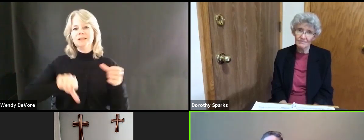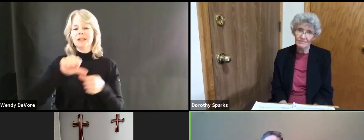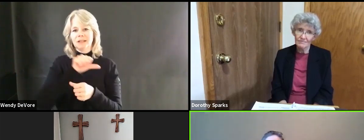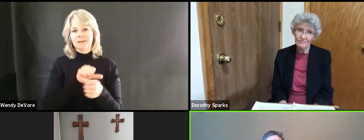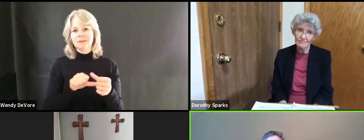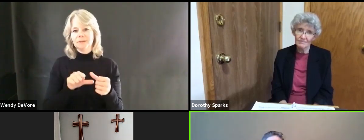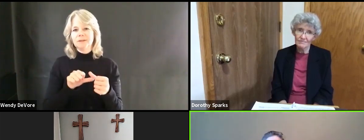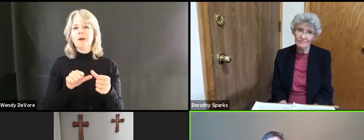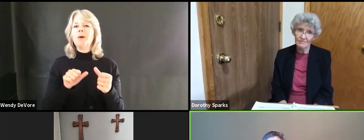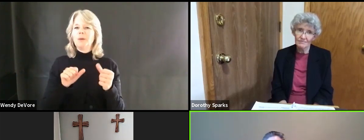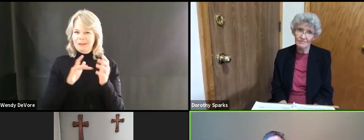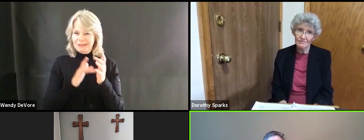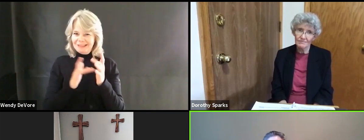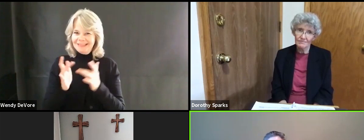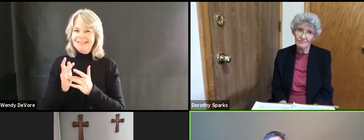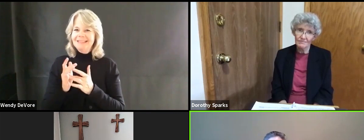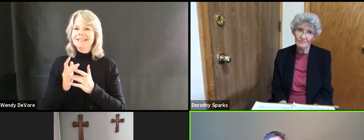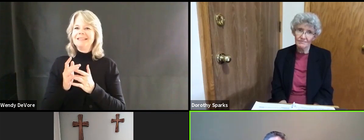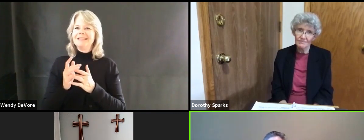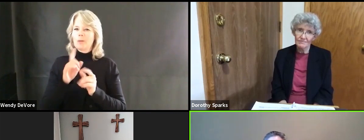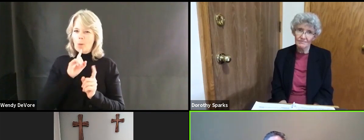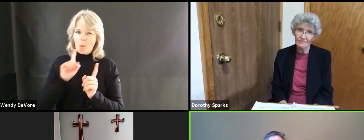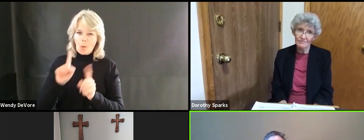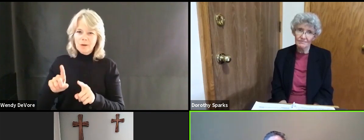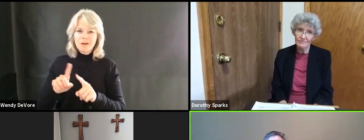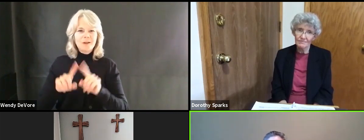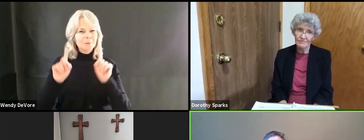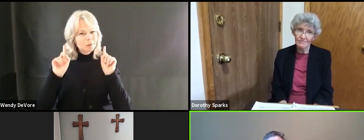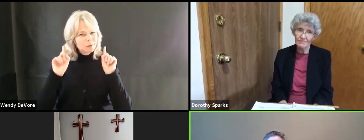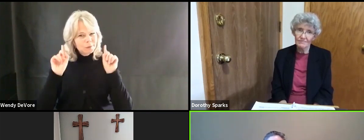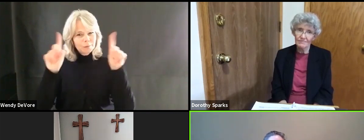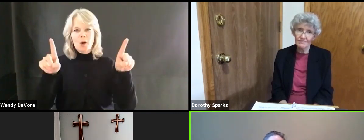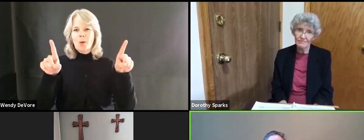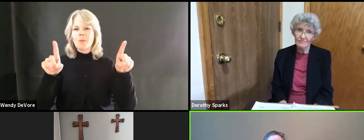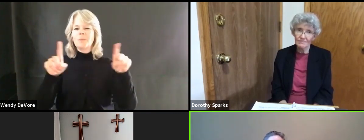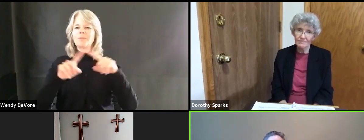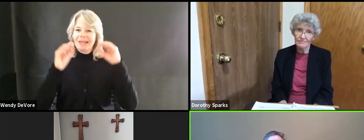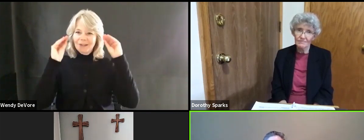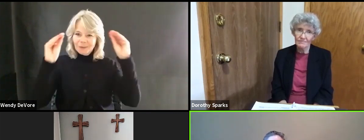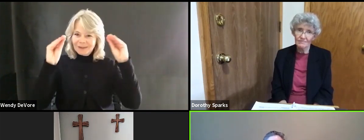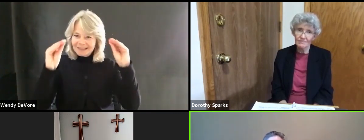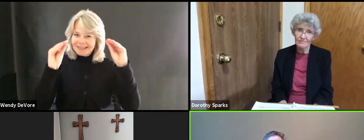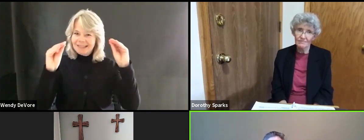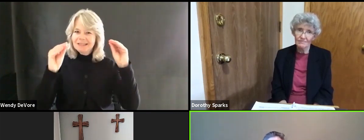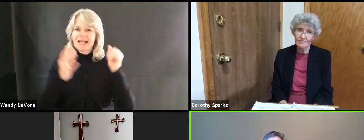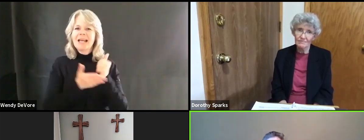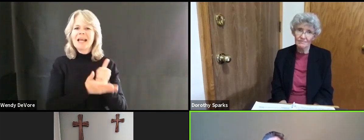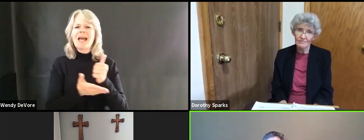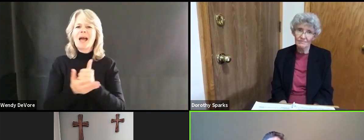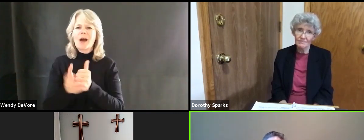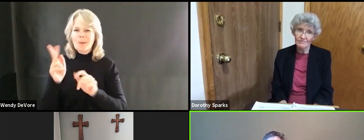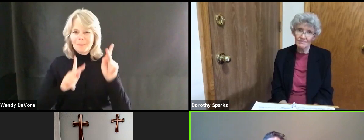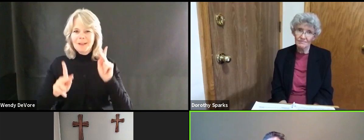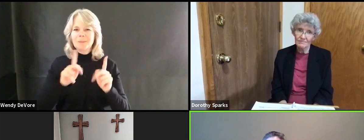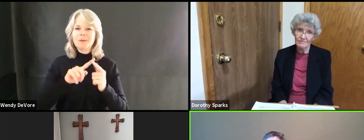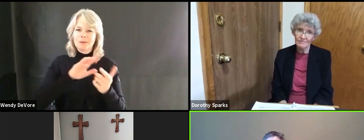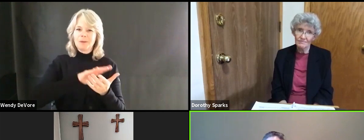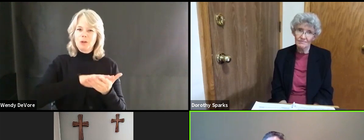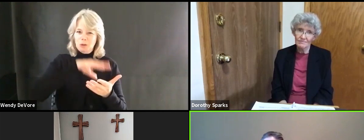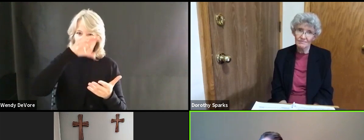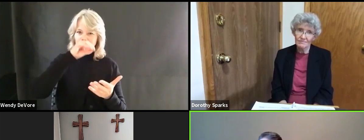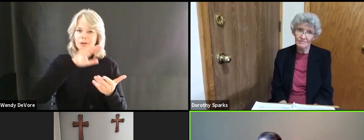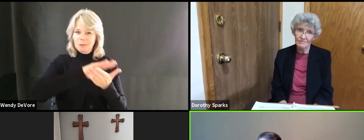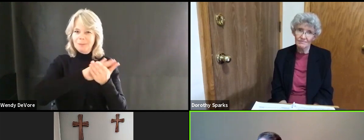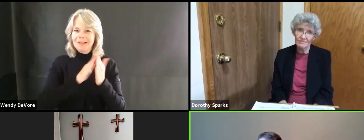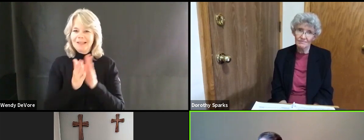go and teach and to help people learn to become disciples, followers